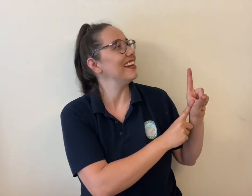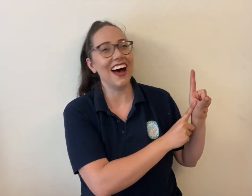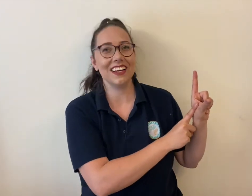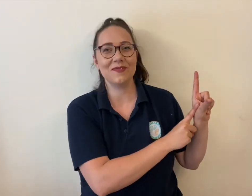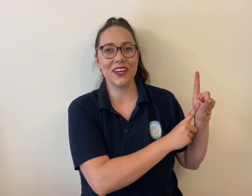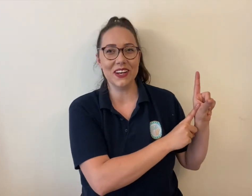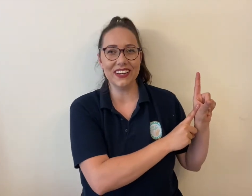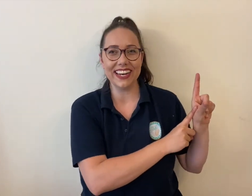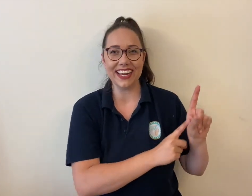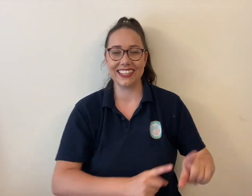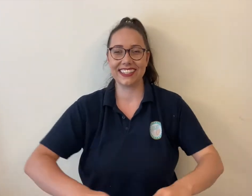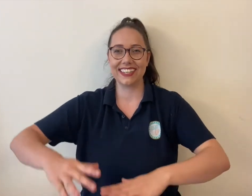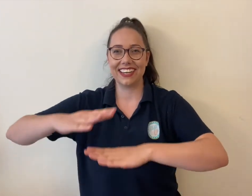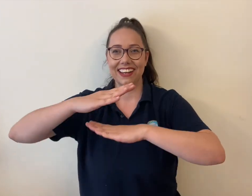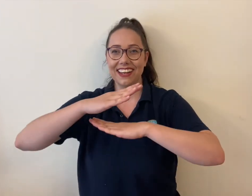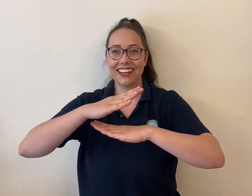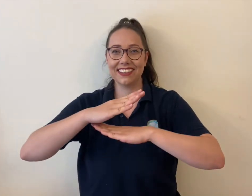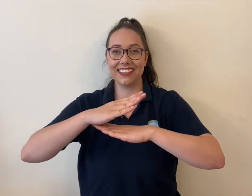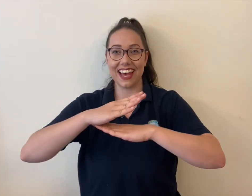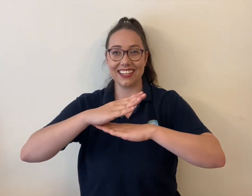last but not least, Z.